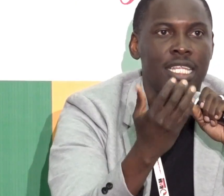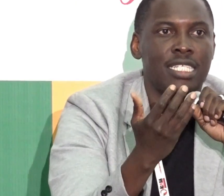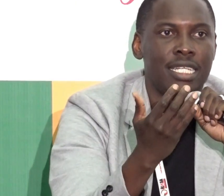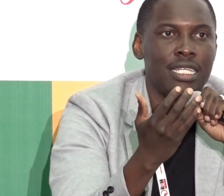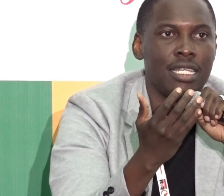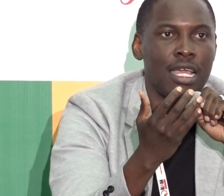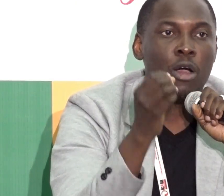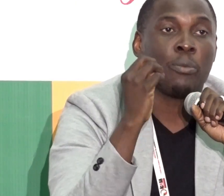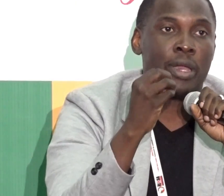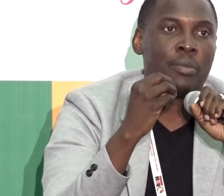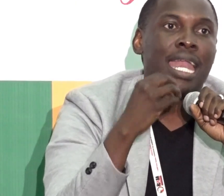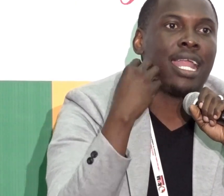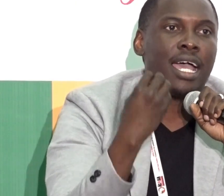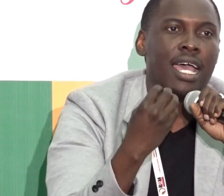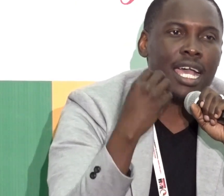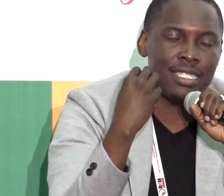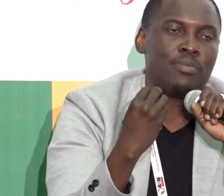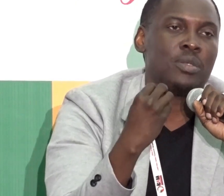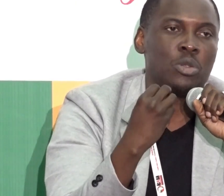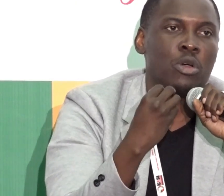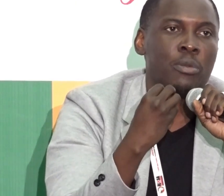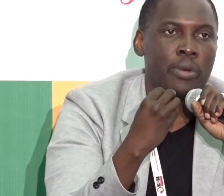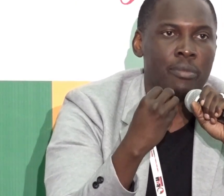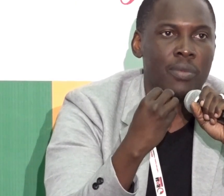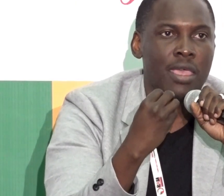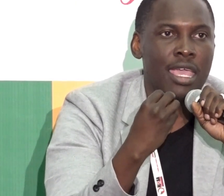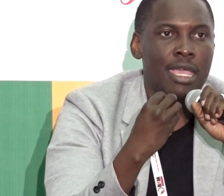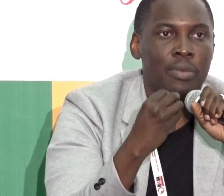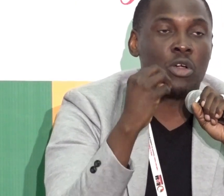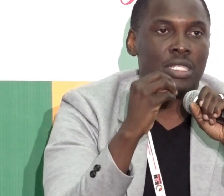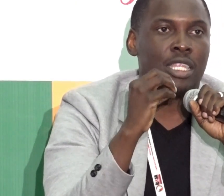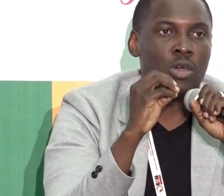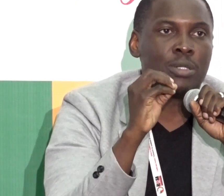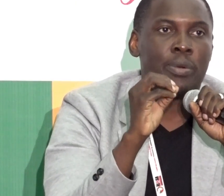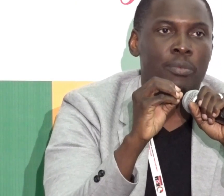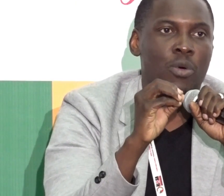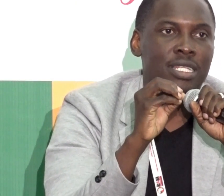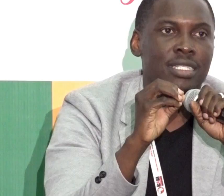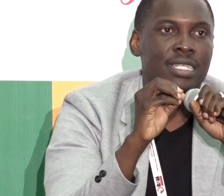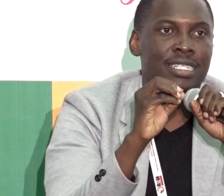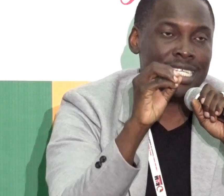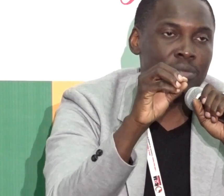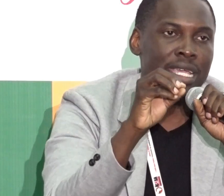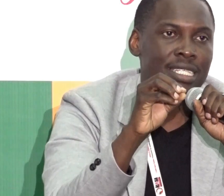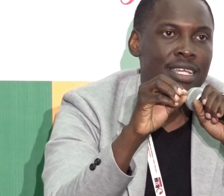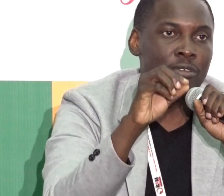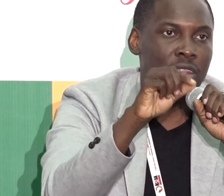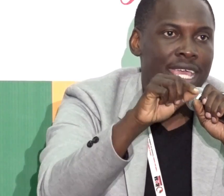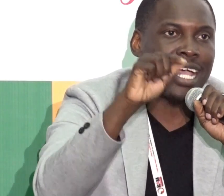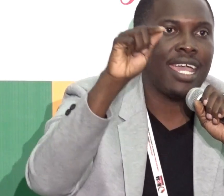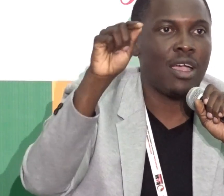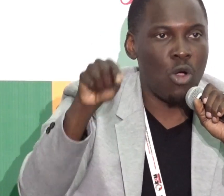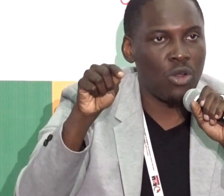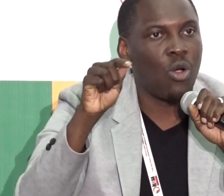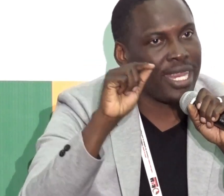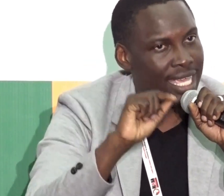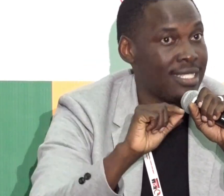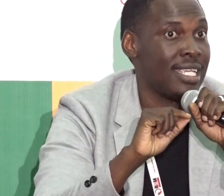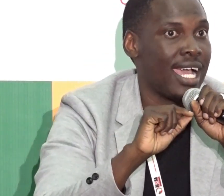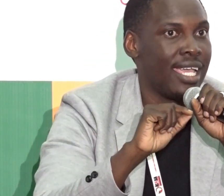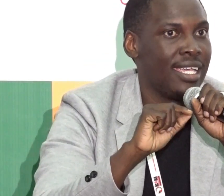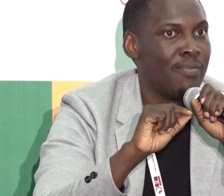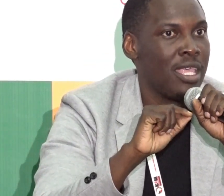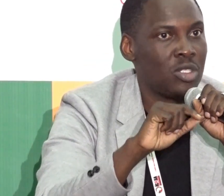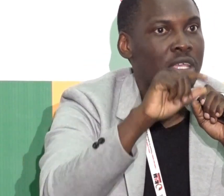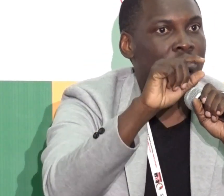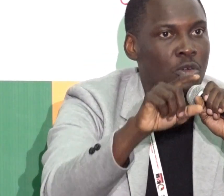were initiated on PrEP, accepting to be on PrEP, because they thought PrEP was treatment for their ongoing